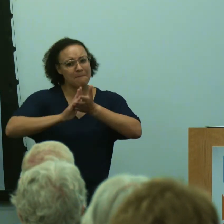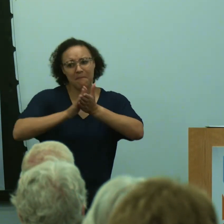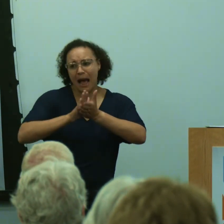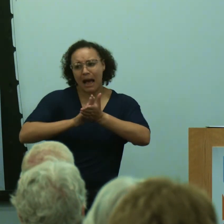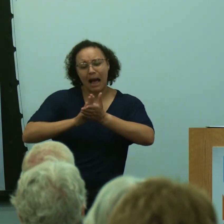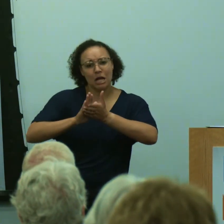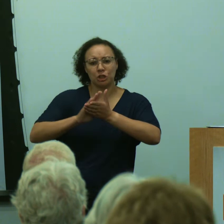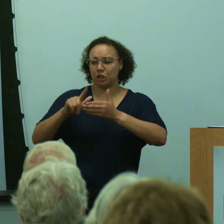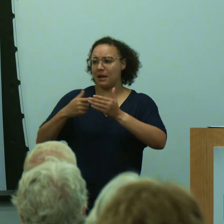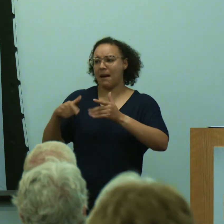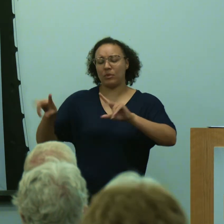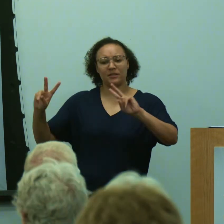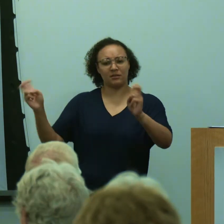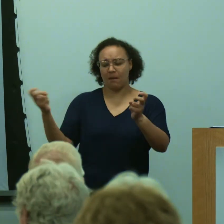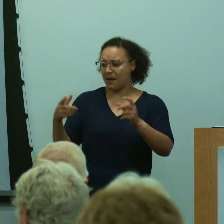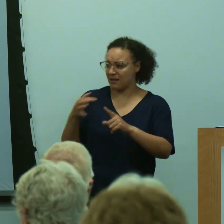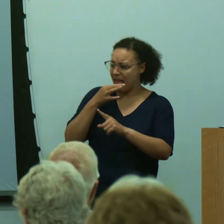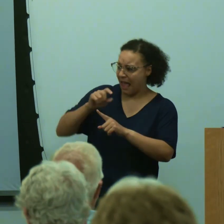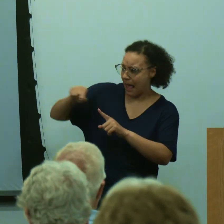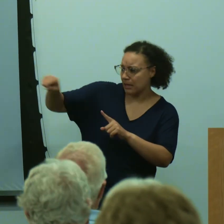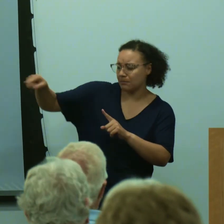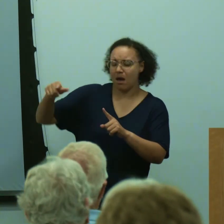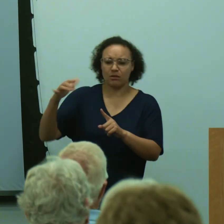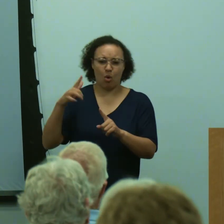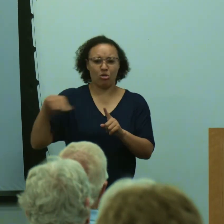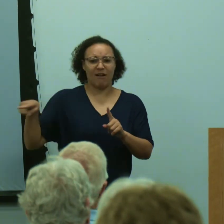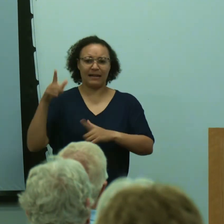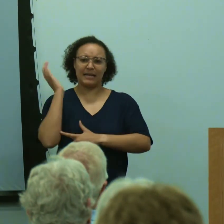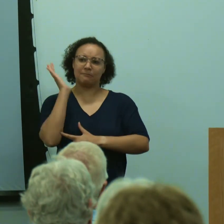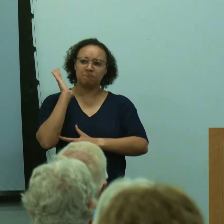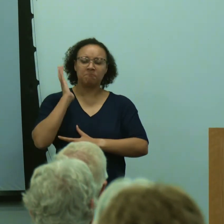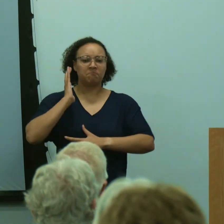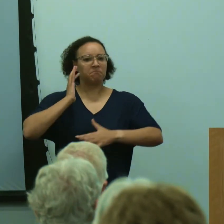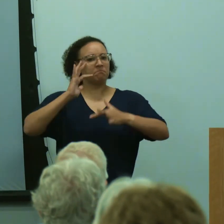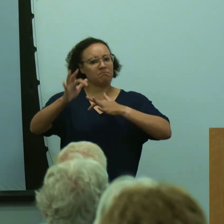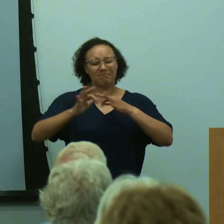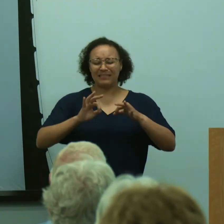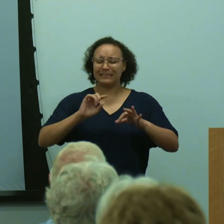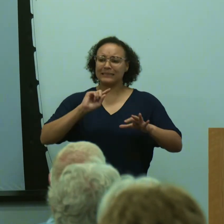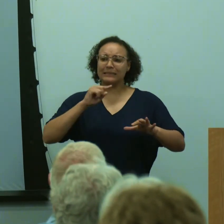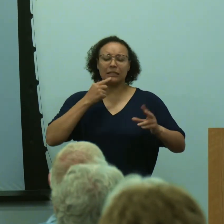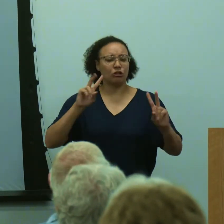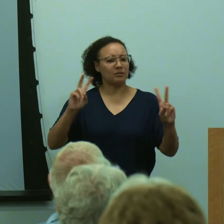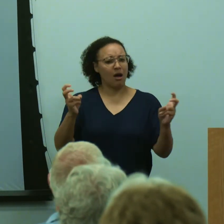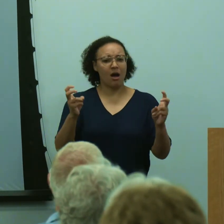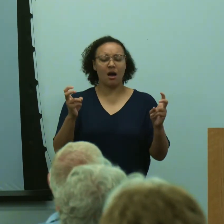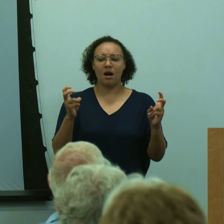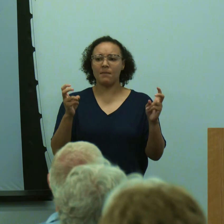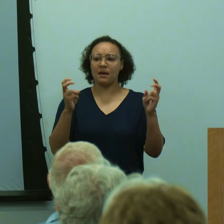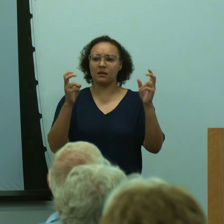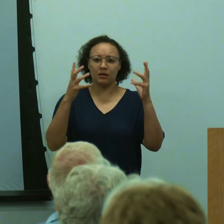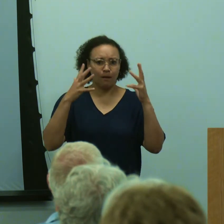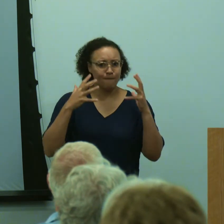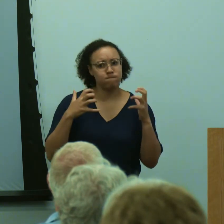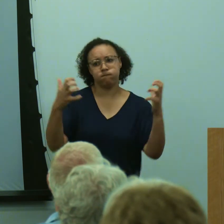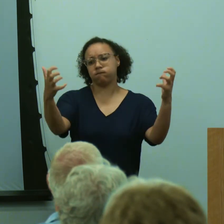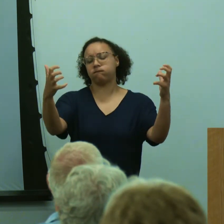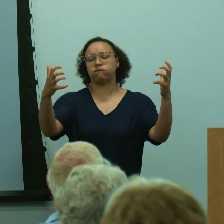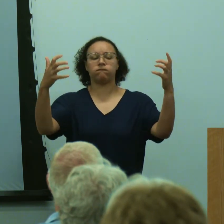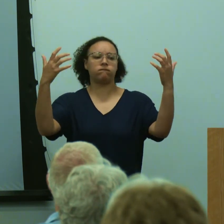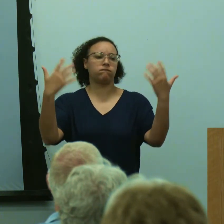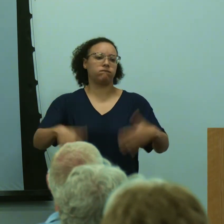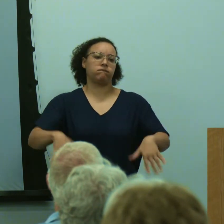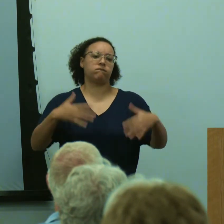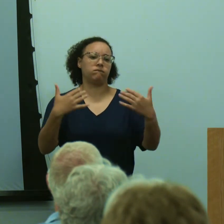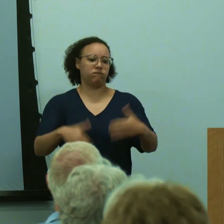the experts have already conveyed, it is a very serious topic and discussion, and so it's really great to see such a wonderful turnout